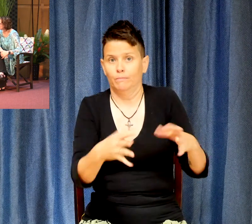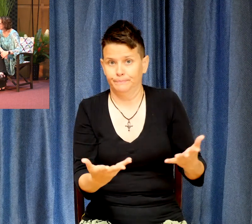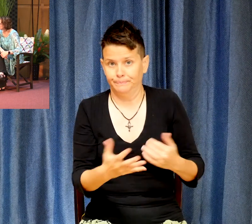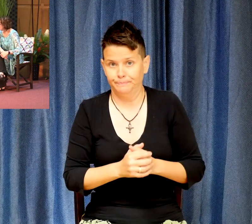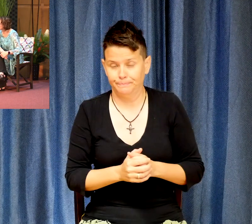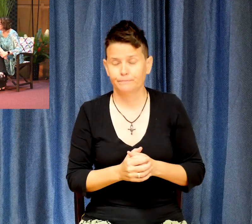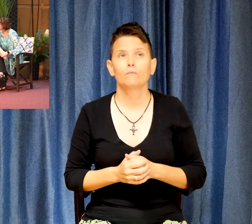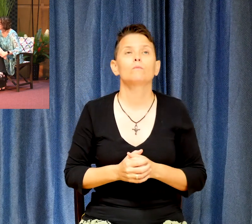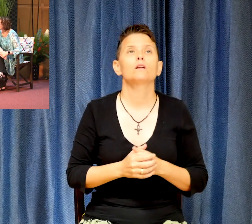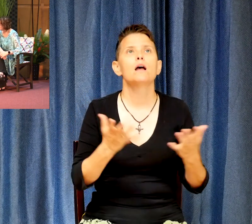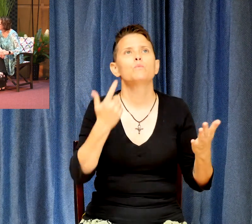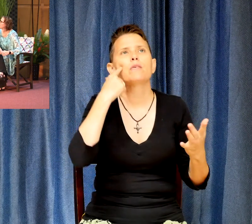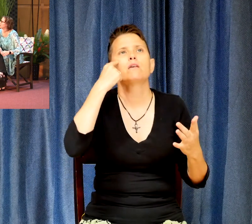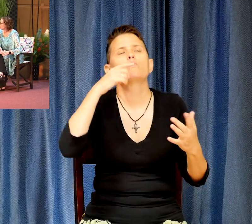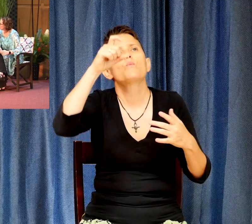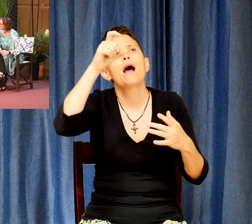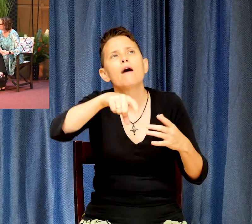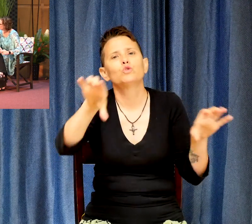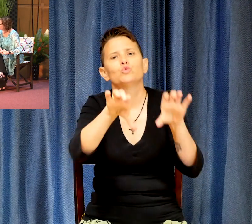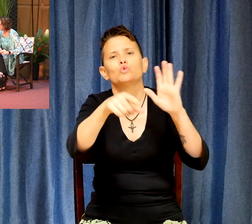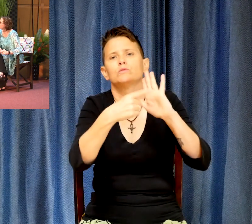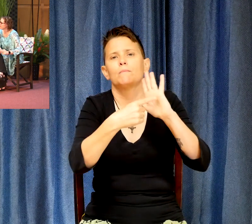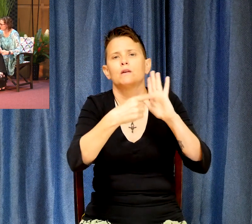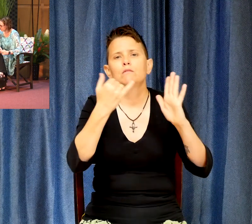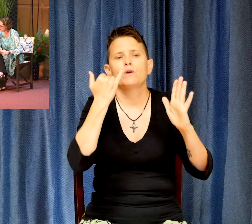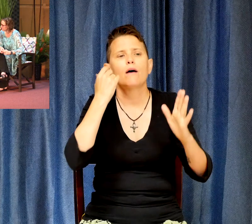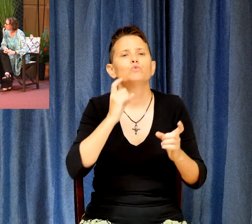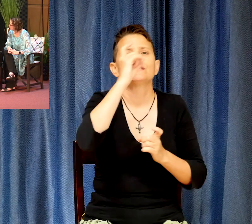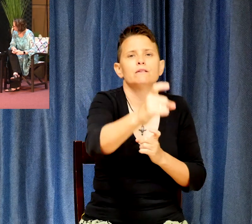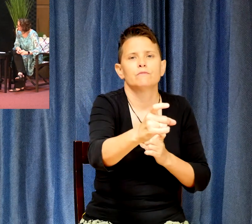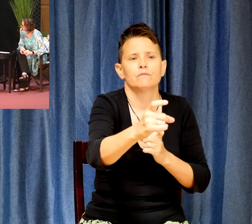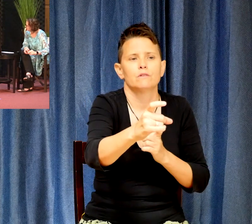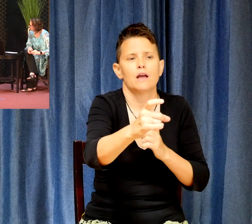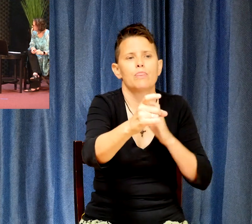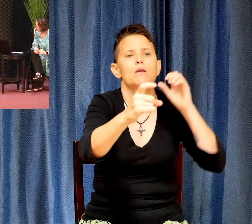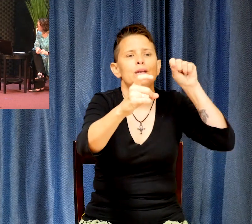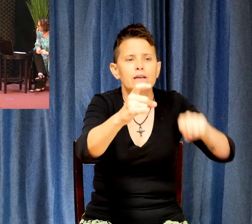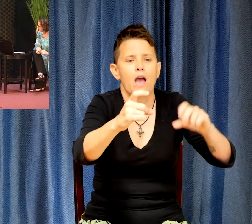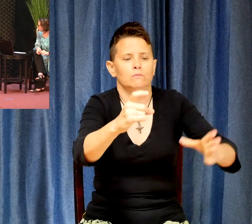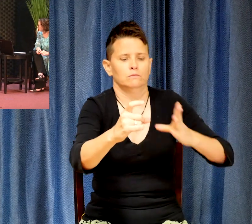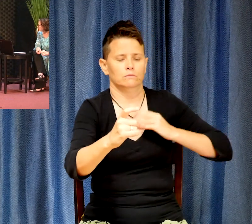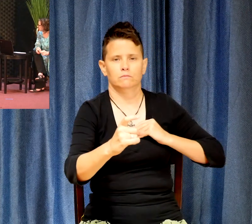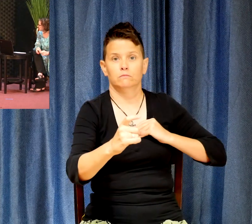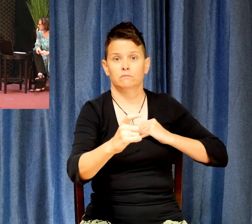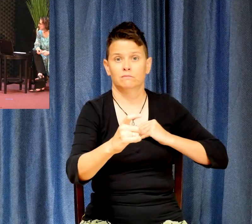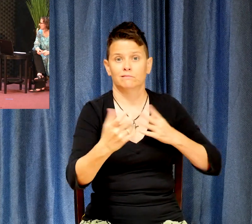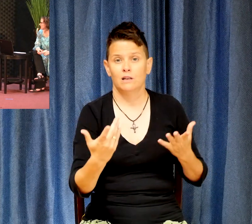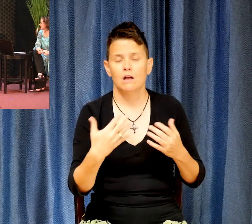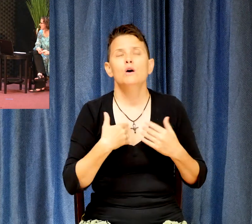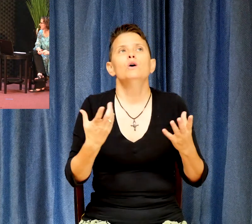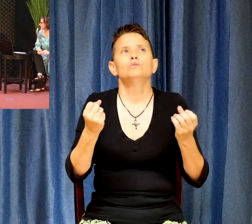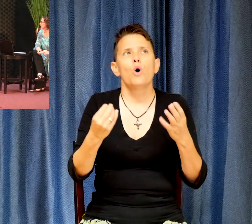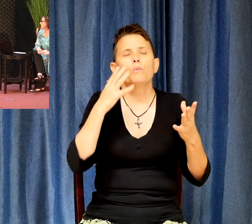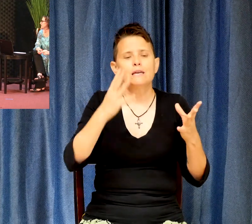do something in order to receive, right? You must give to receive. So just the idea of receiving and just being in